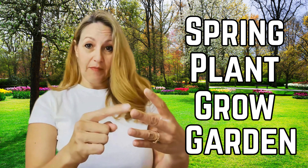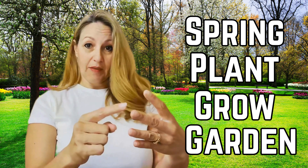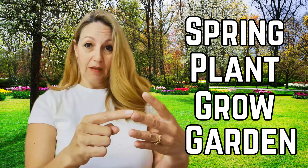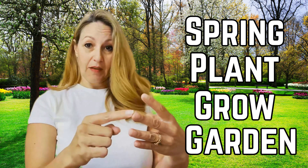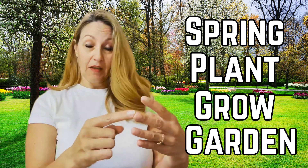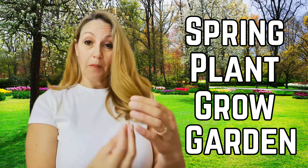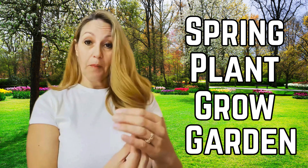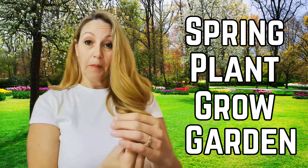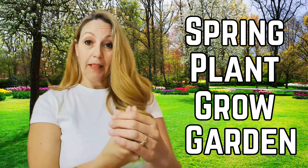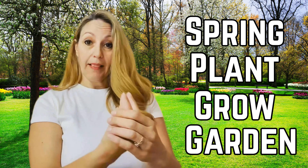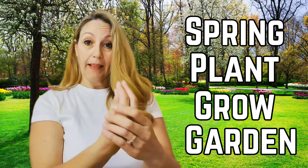Plant.